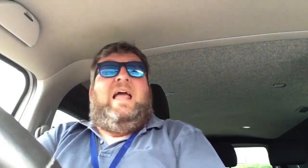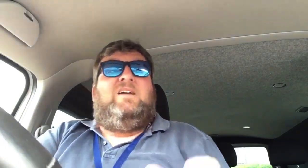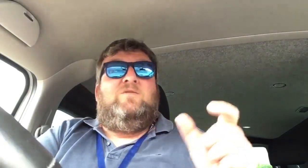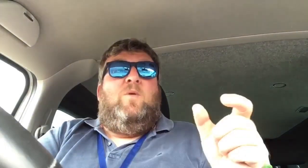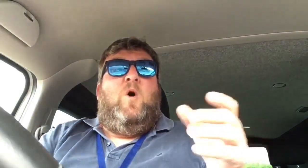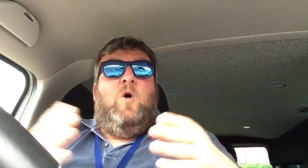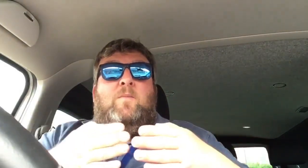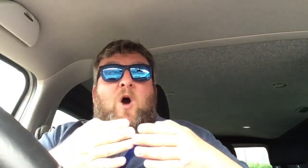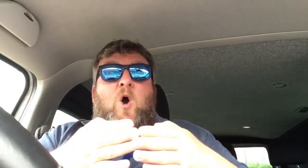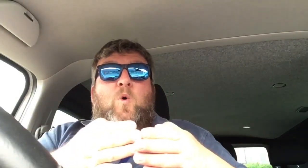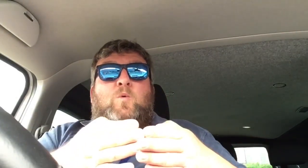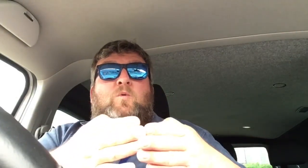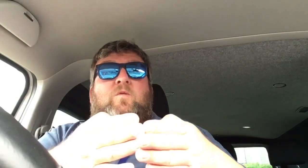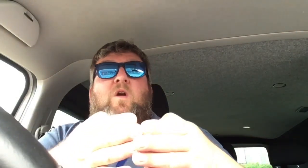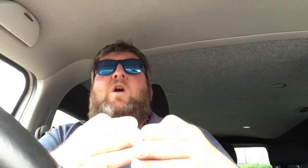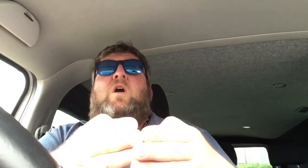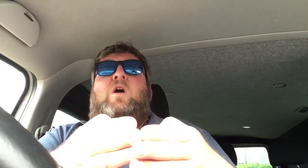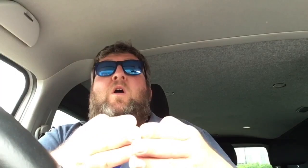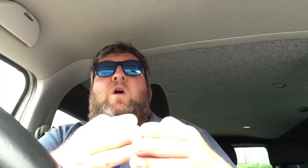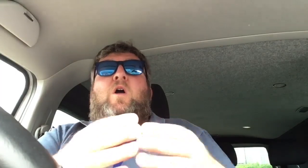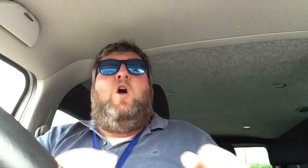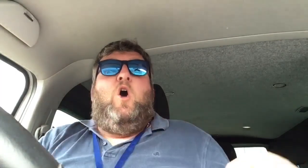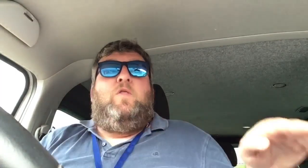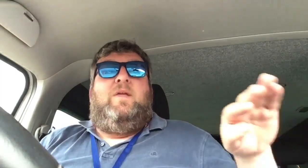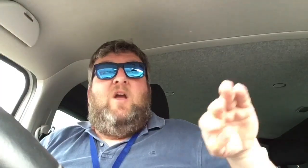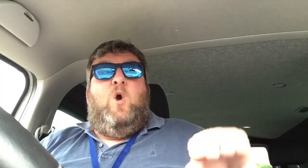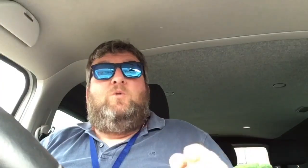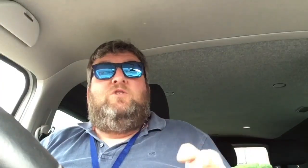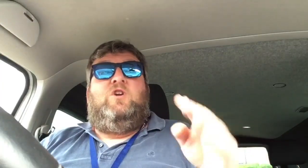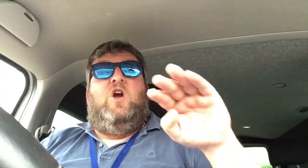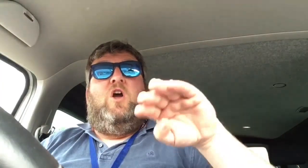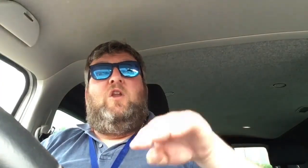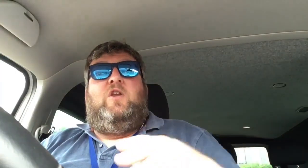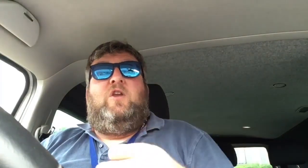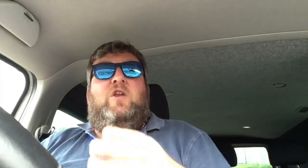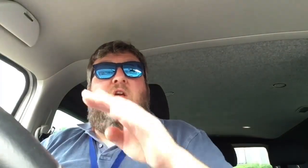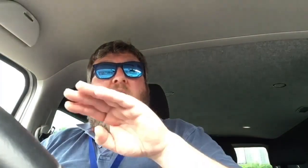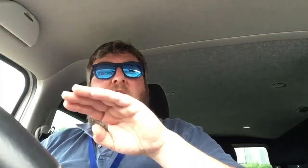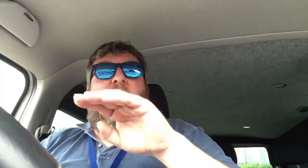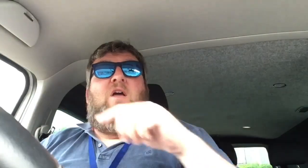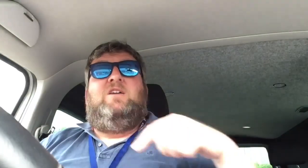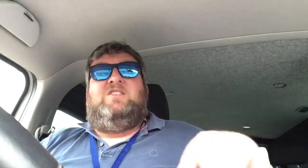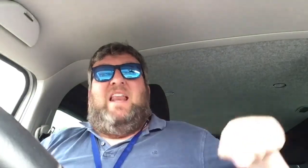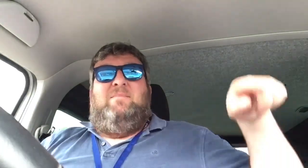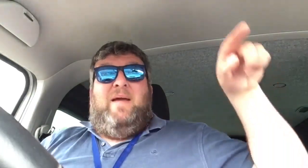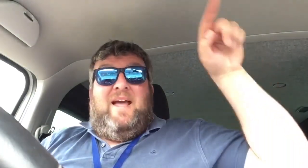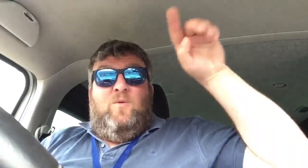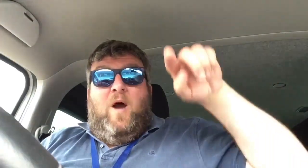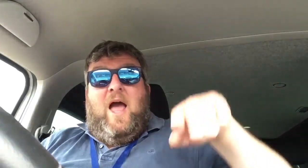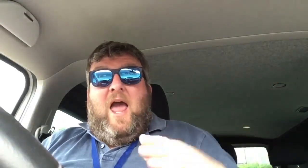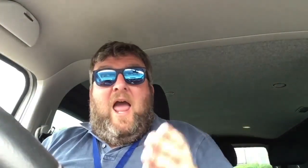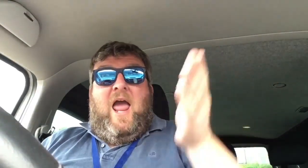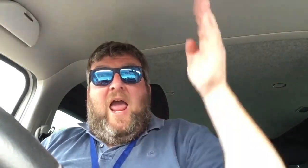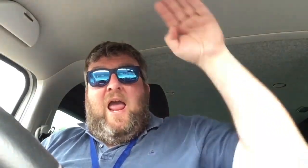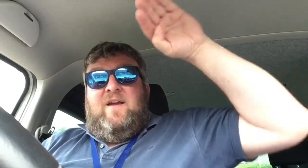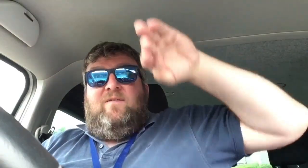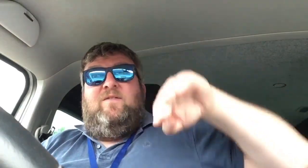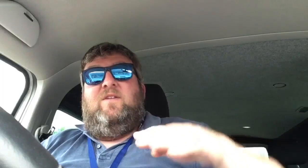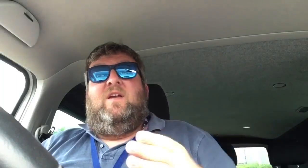like a small boat on the ocean, sending big waves